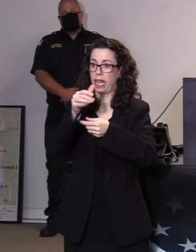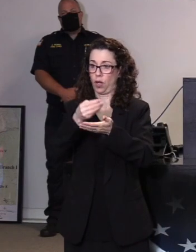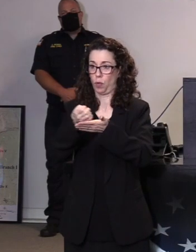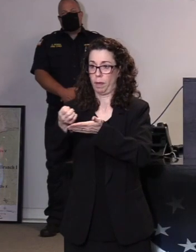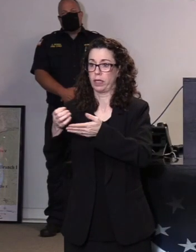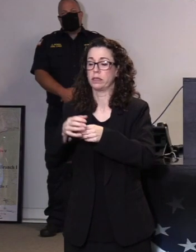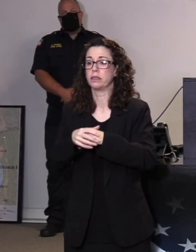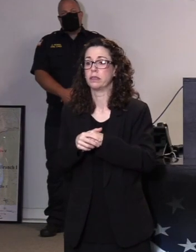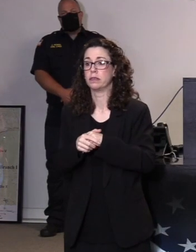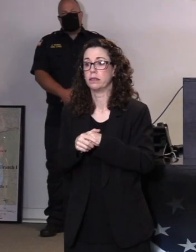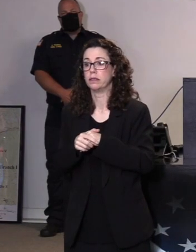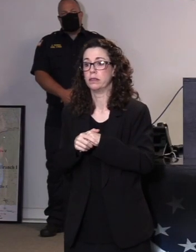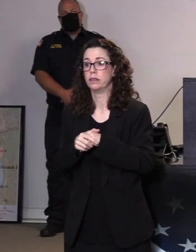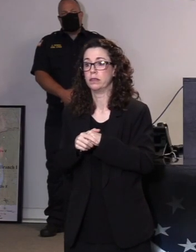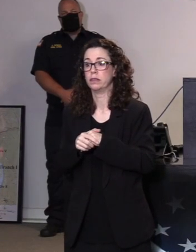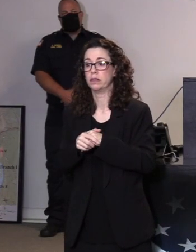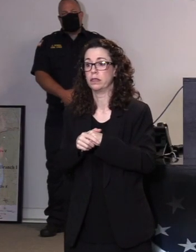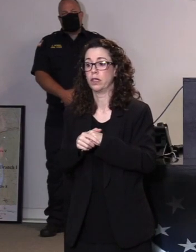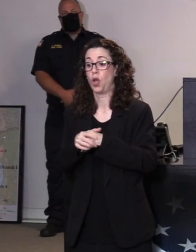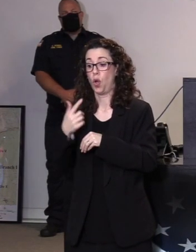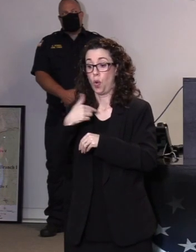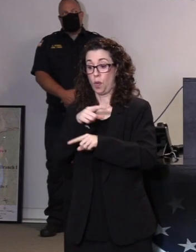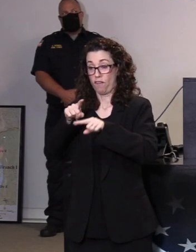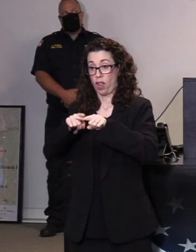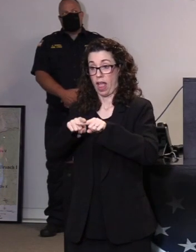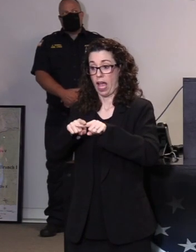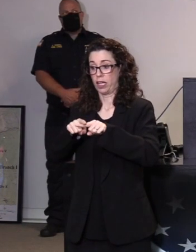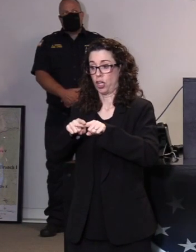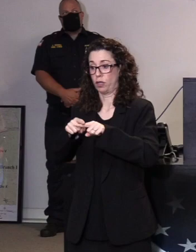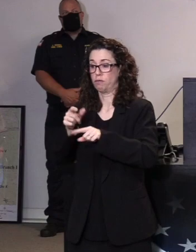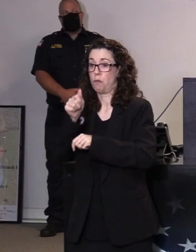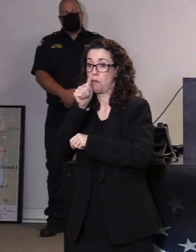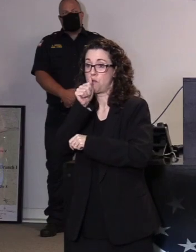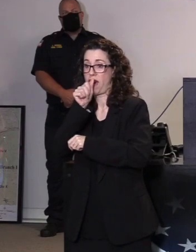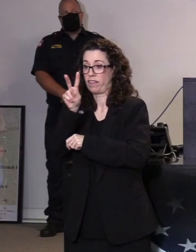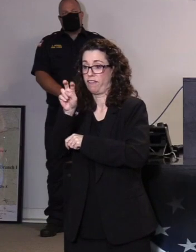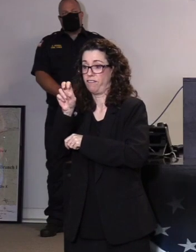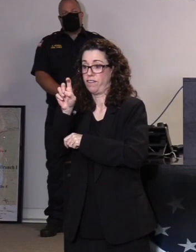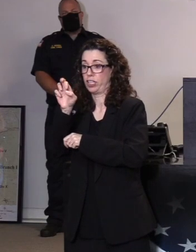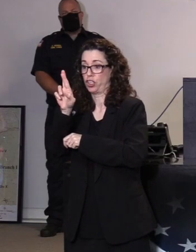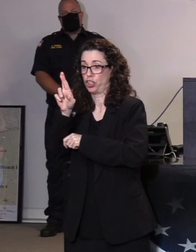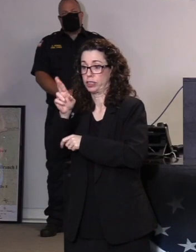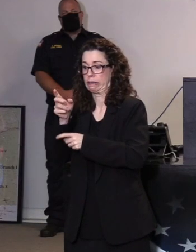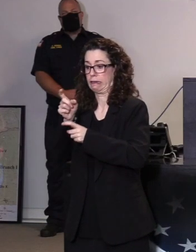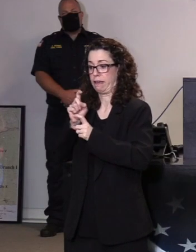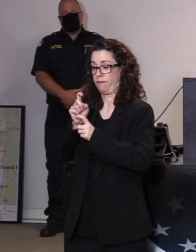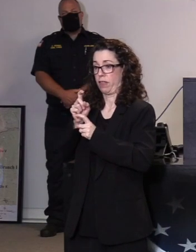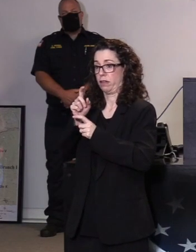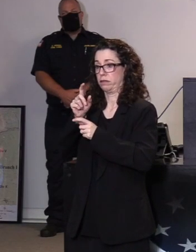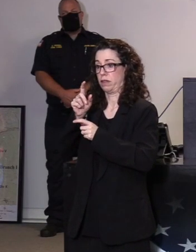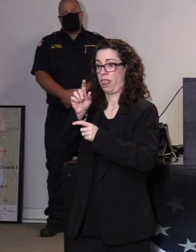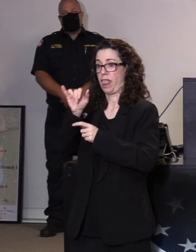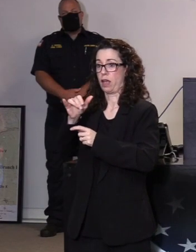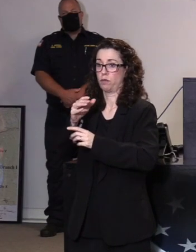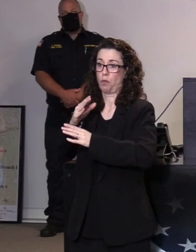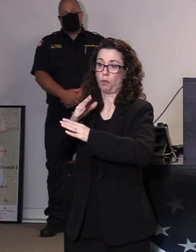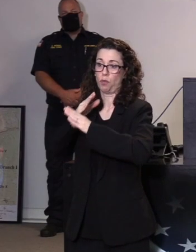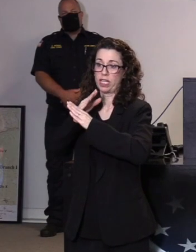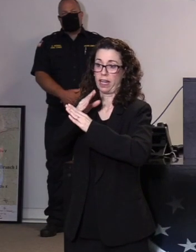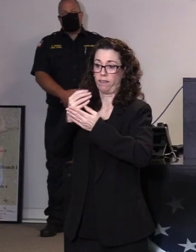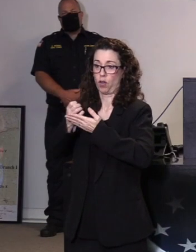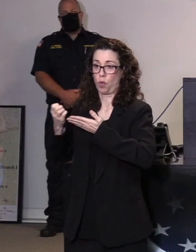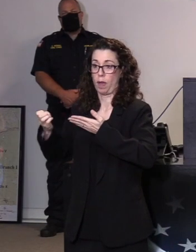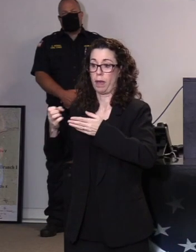Although we've been relying mainly on private vendors for the PPE, we have had assistance from the state through